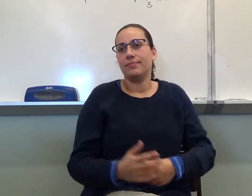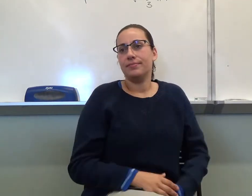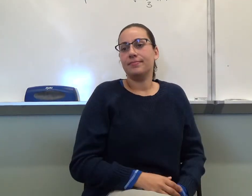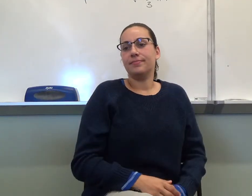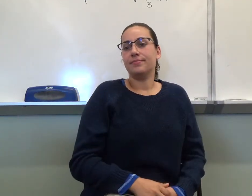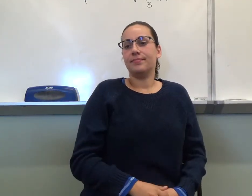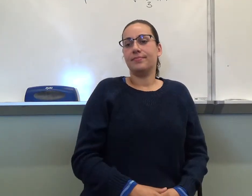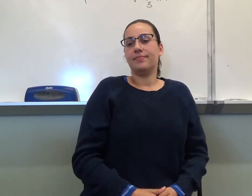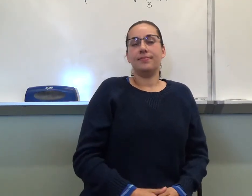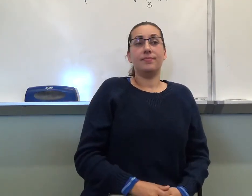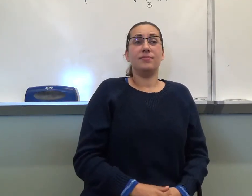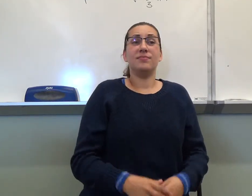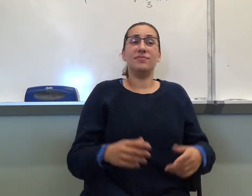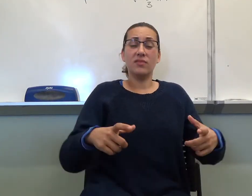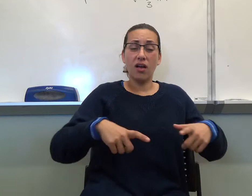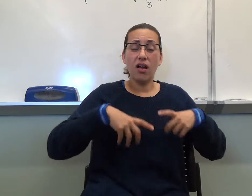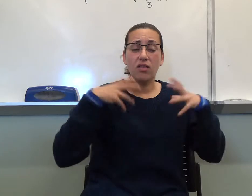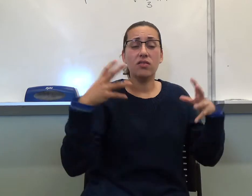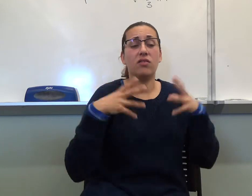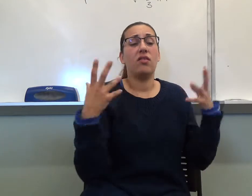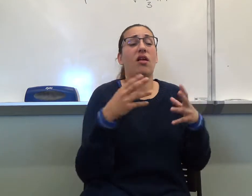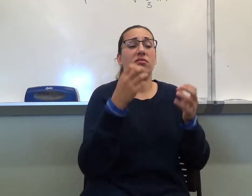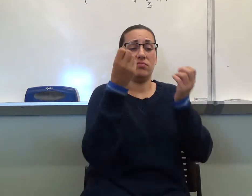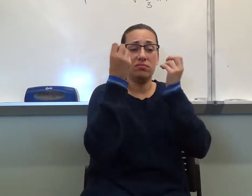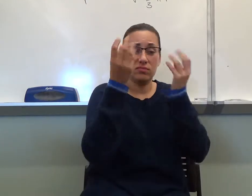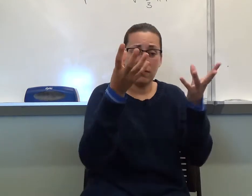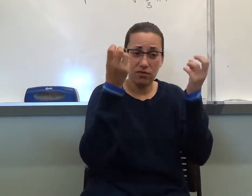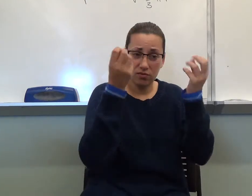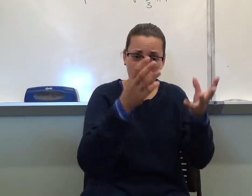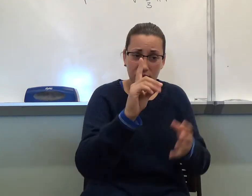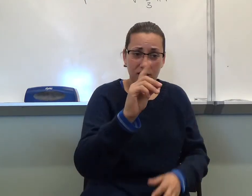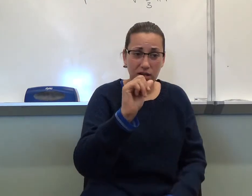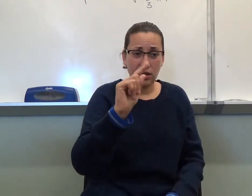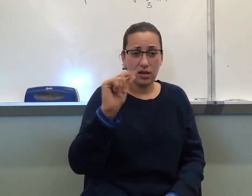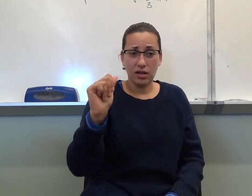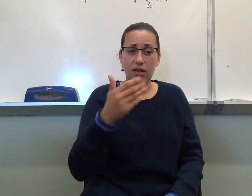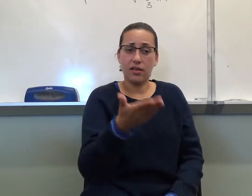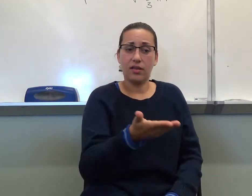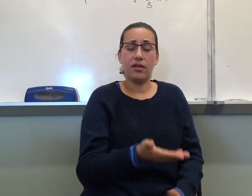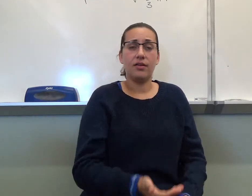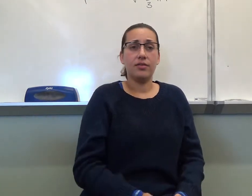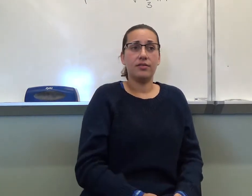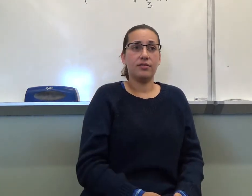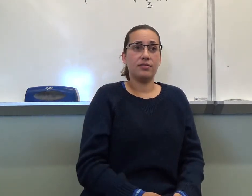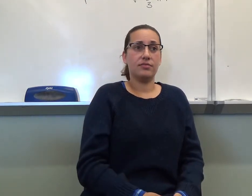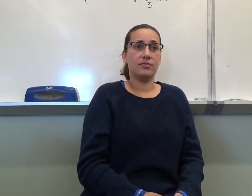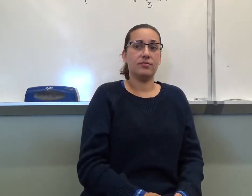There's a huge amount of data here. And we've put another one over here just to get the last one in,